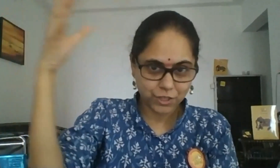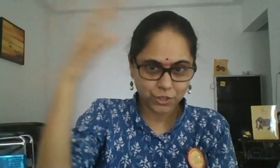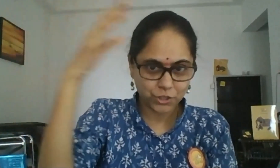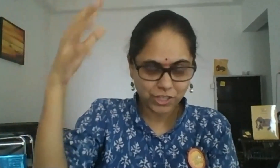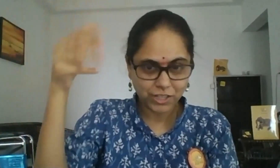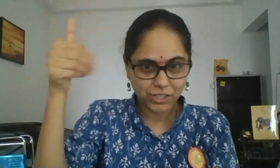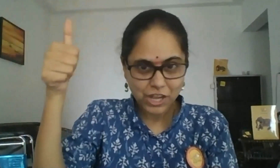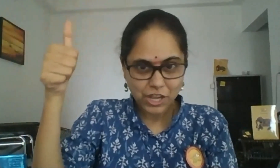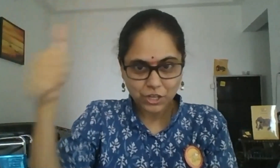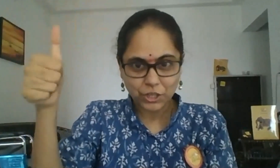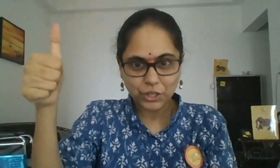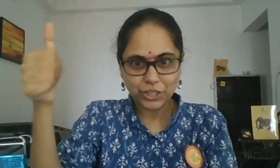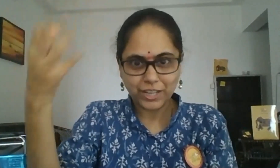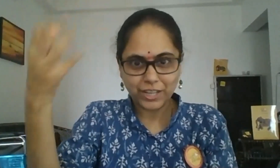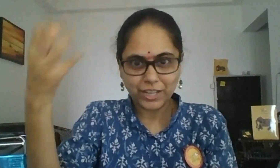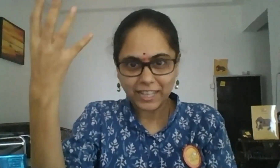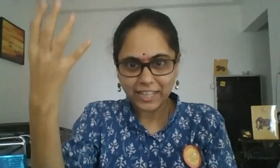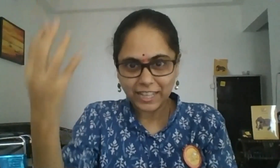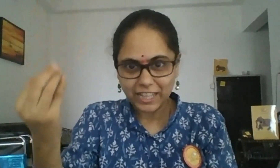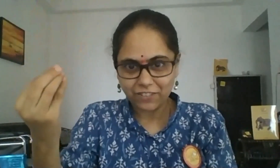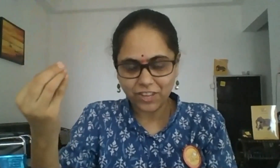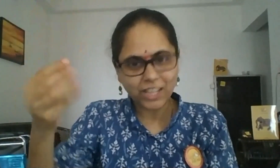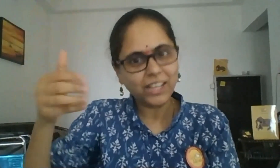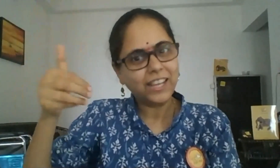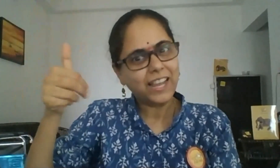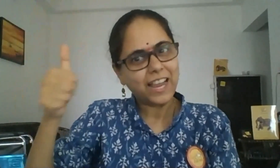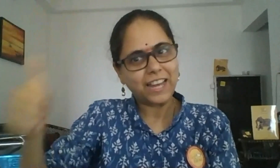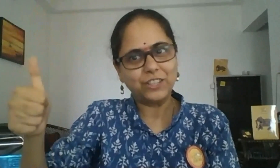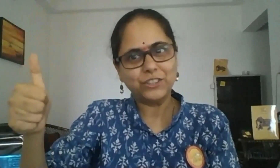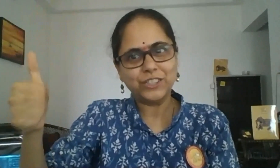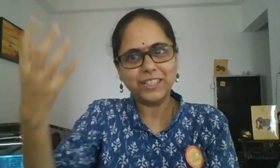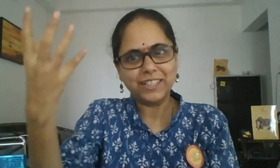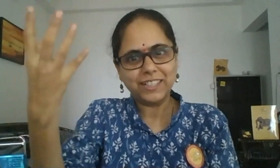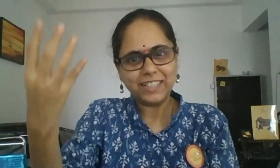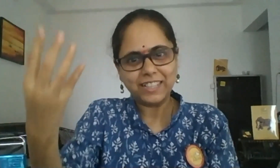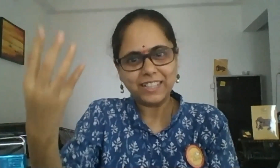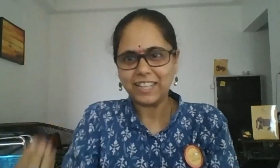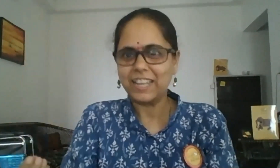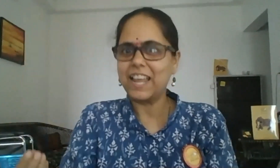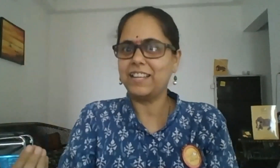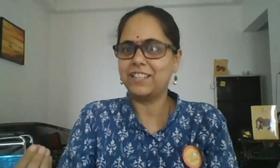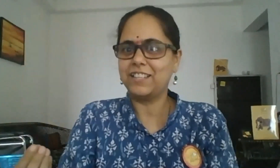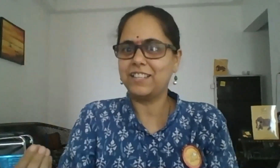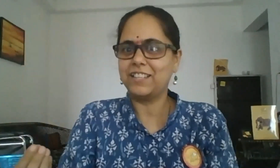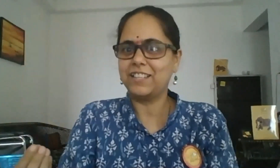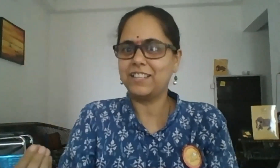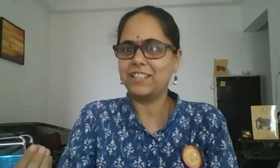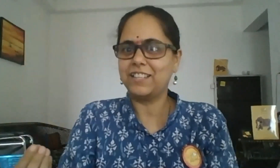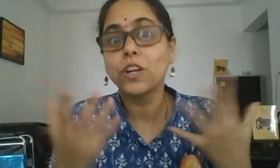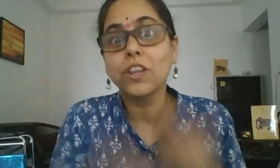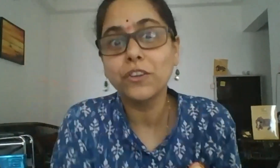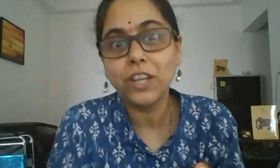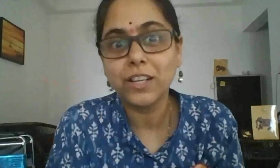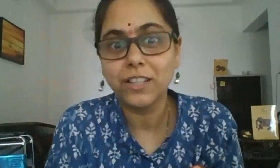afternoon. Good evening. And good night. So what all you learned? You